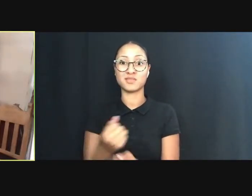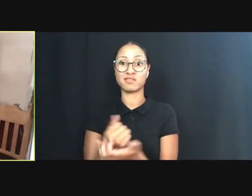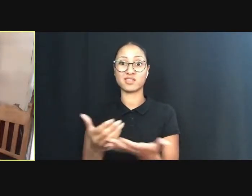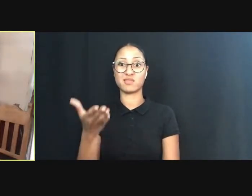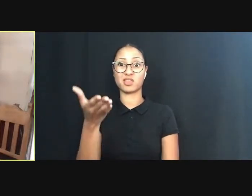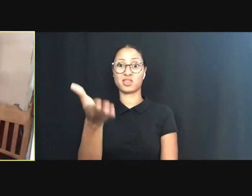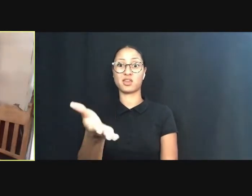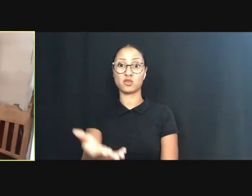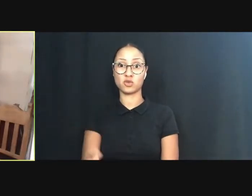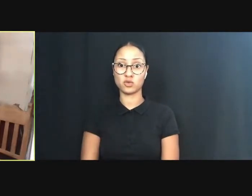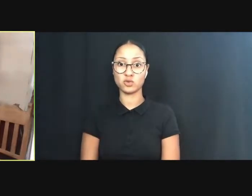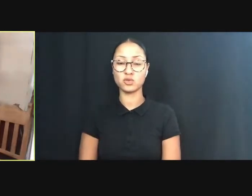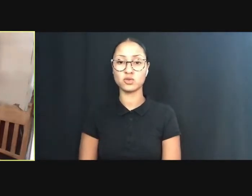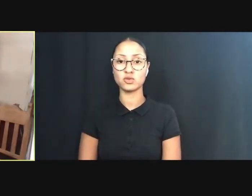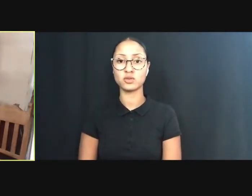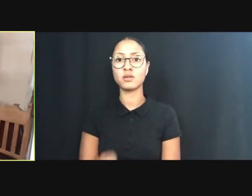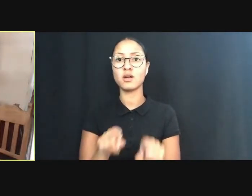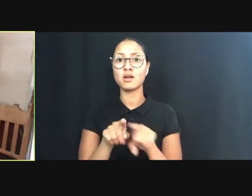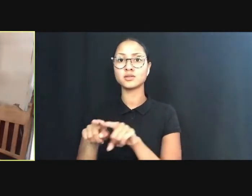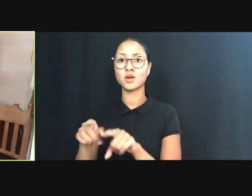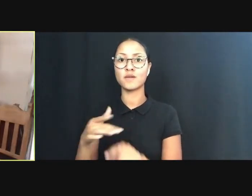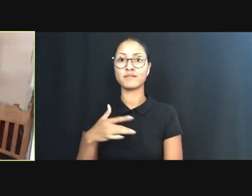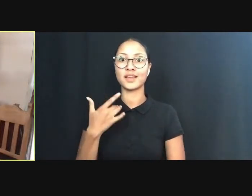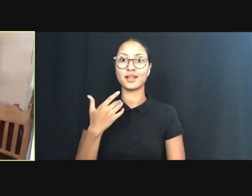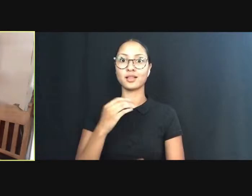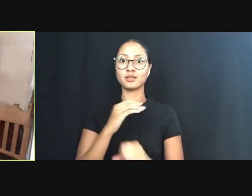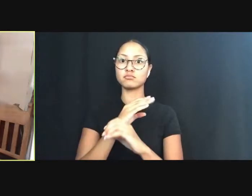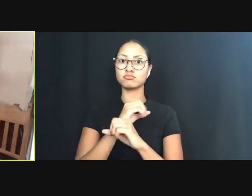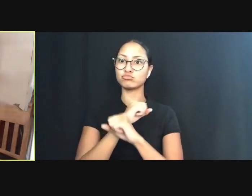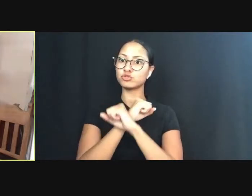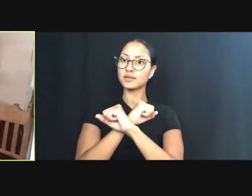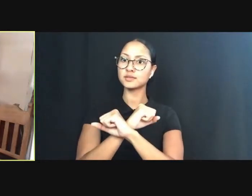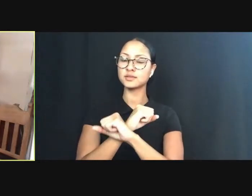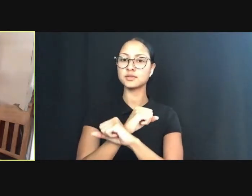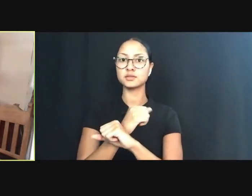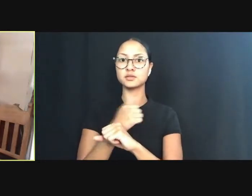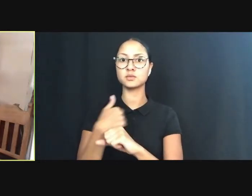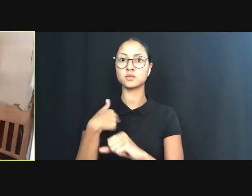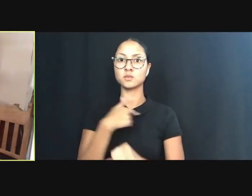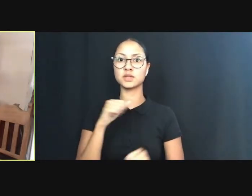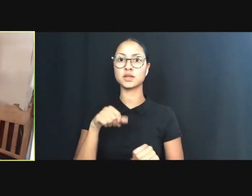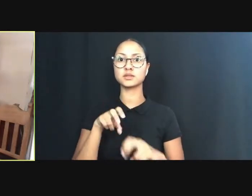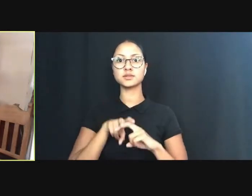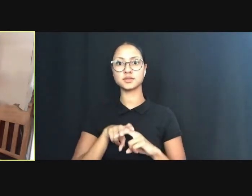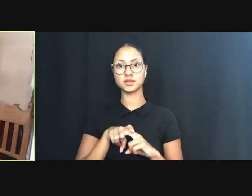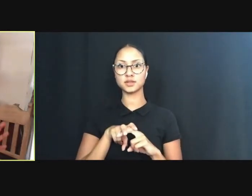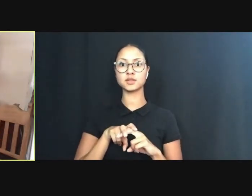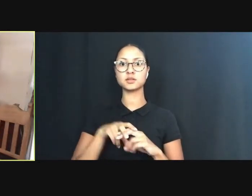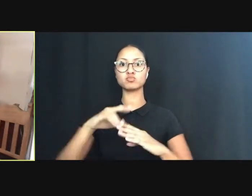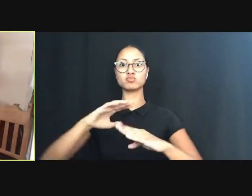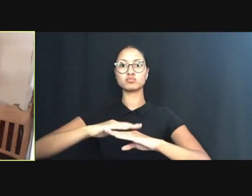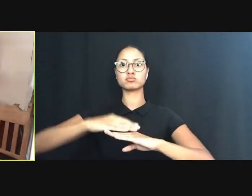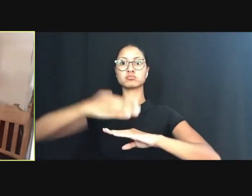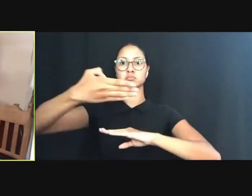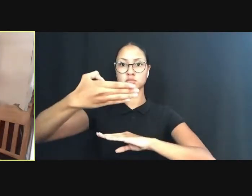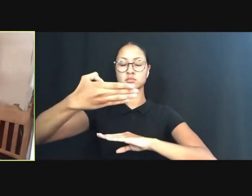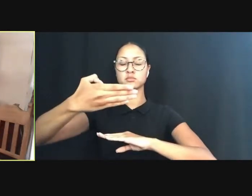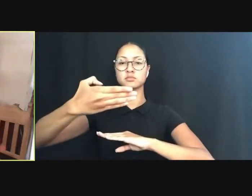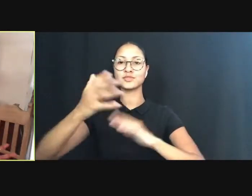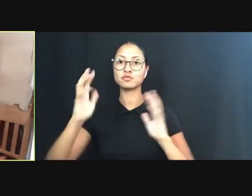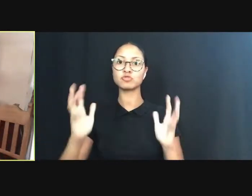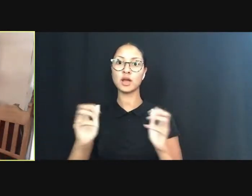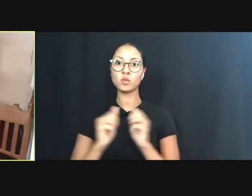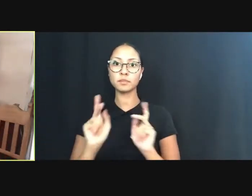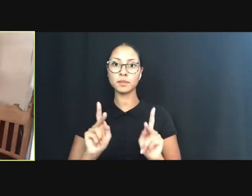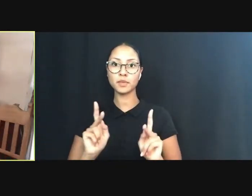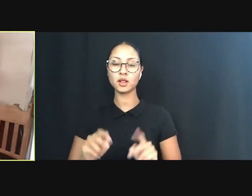idea that we can just sit and back to back, talk to people or sit in front of a screen and be productive and like have our